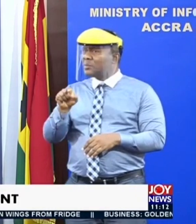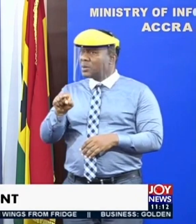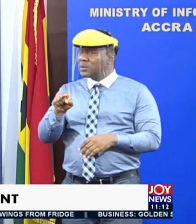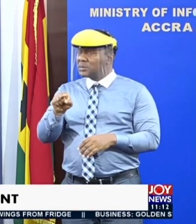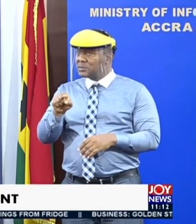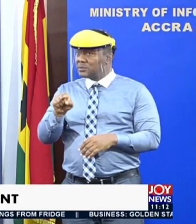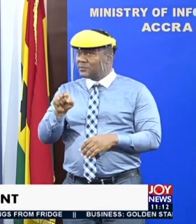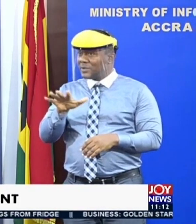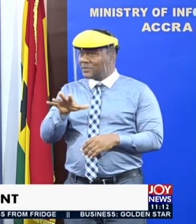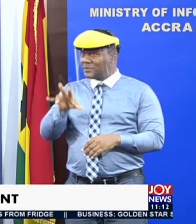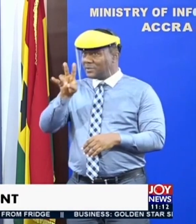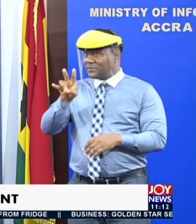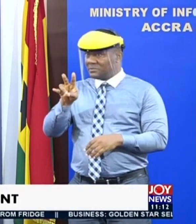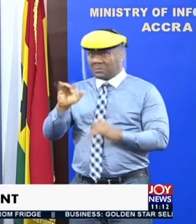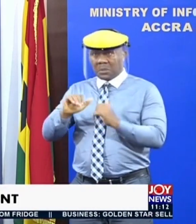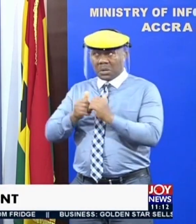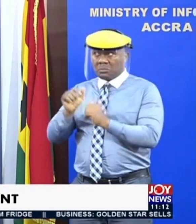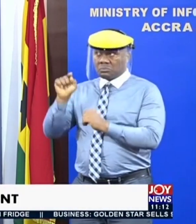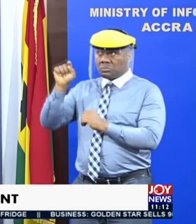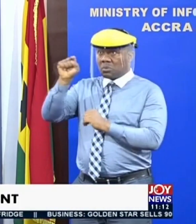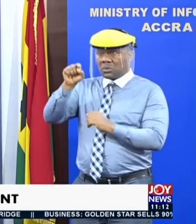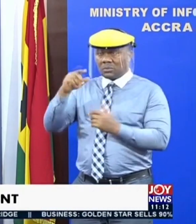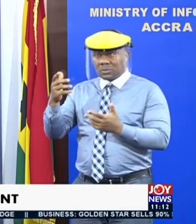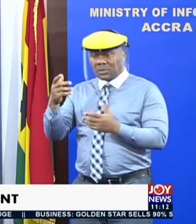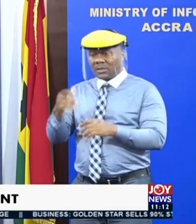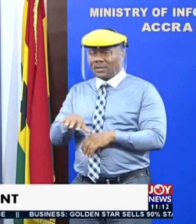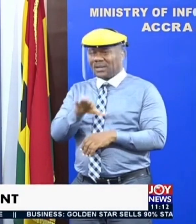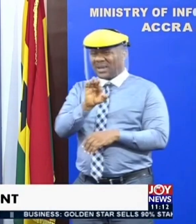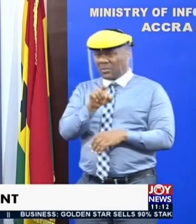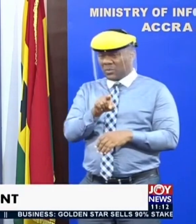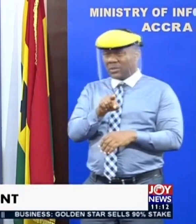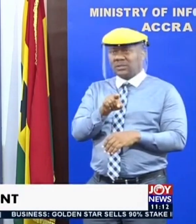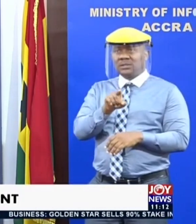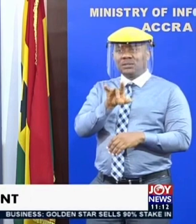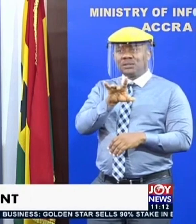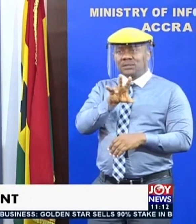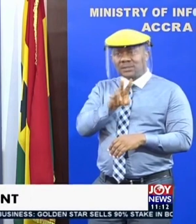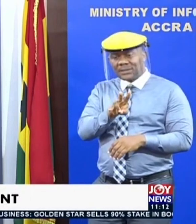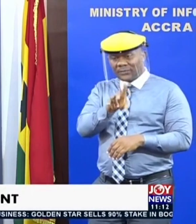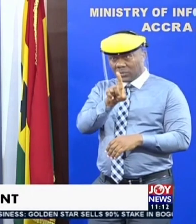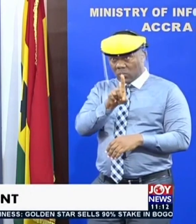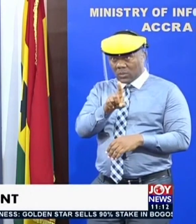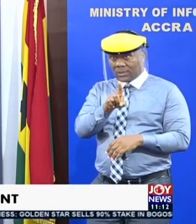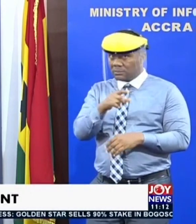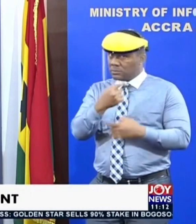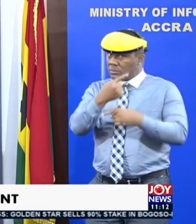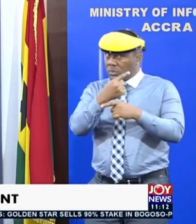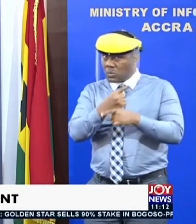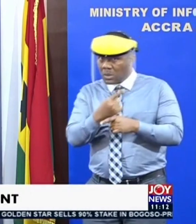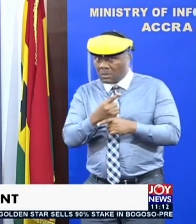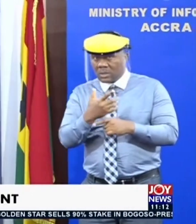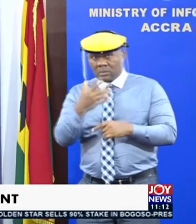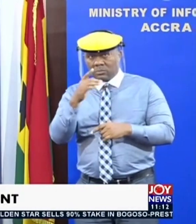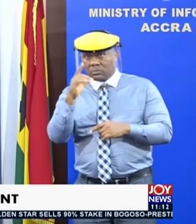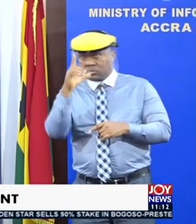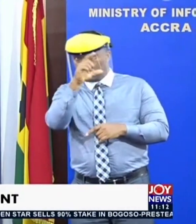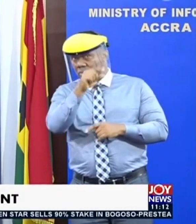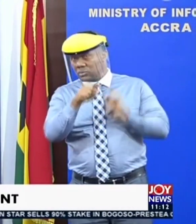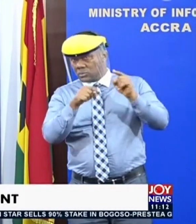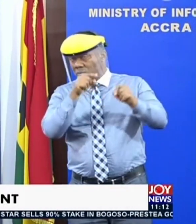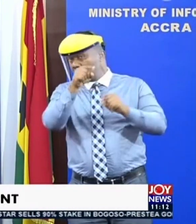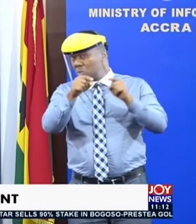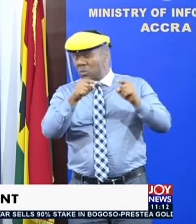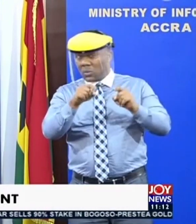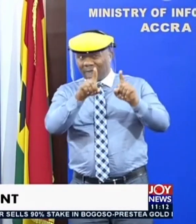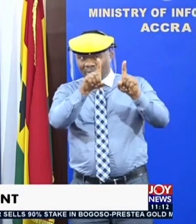8.577 from contact tracing, and 9.71 from routine surveillance, which is to be expected.